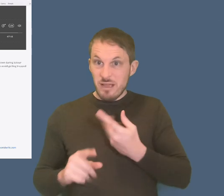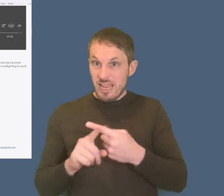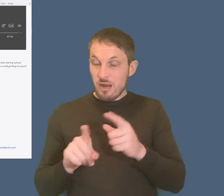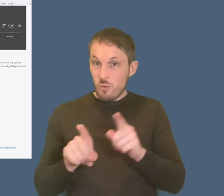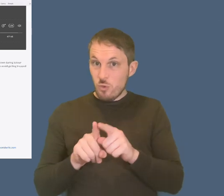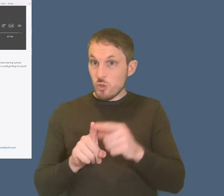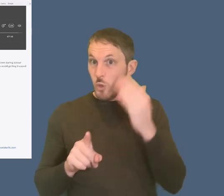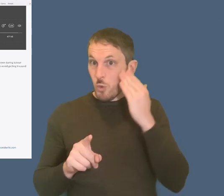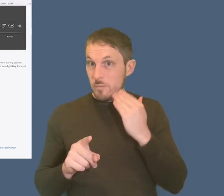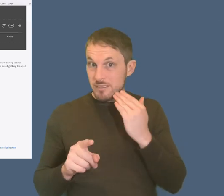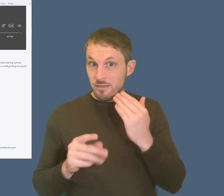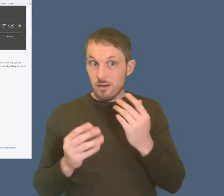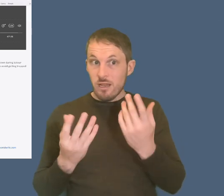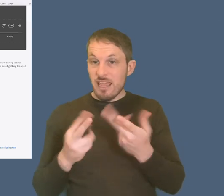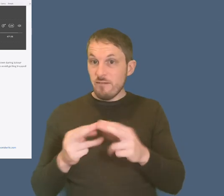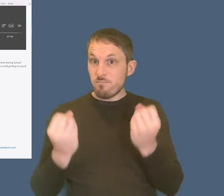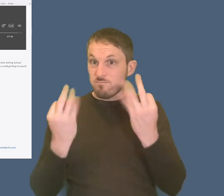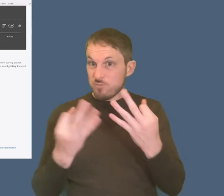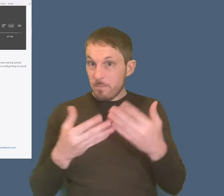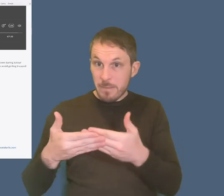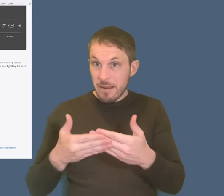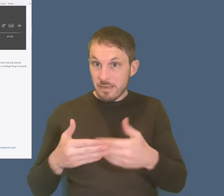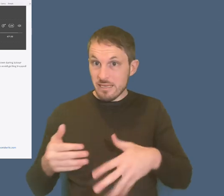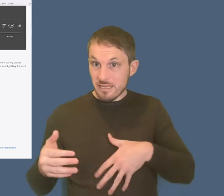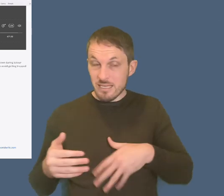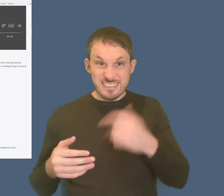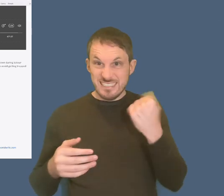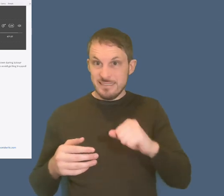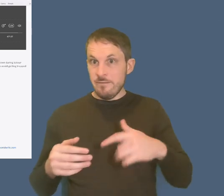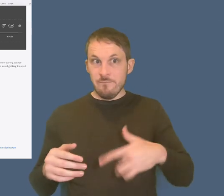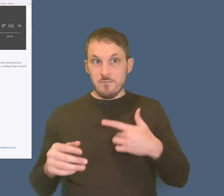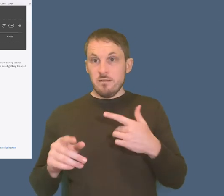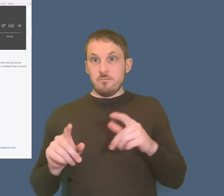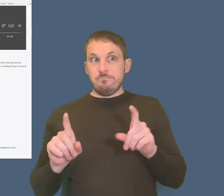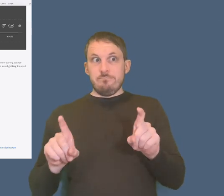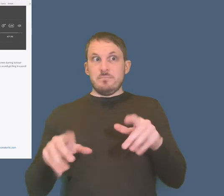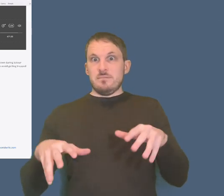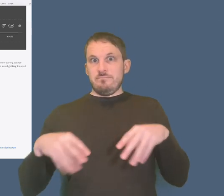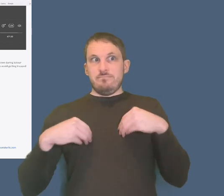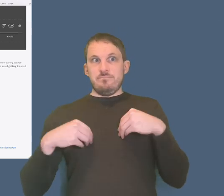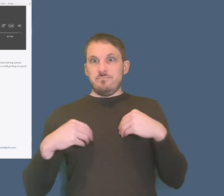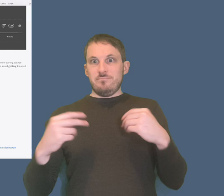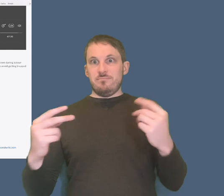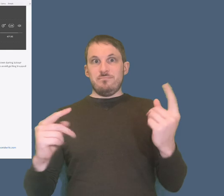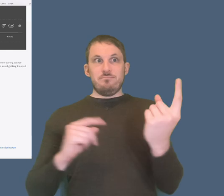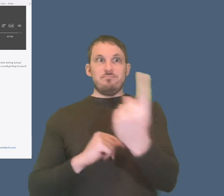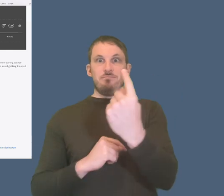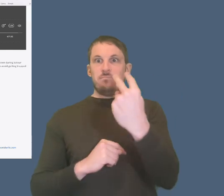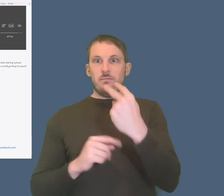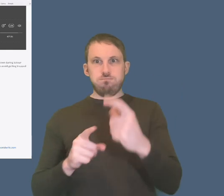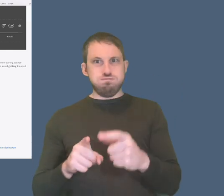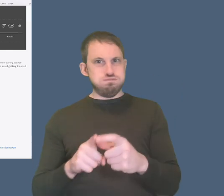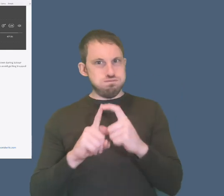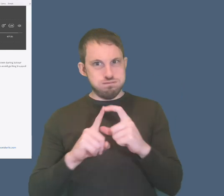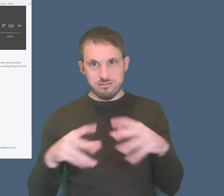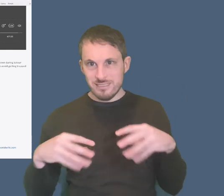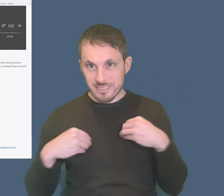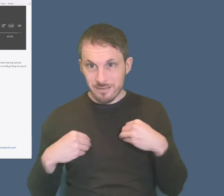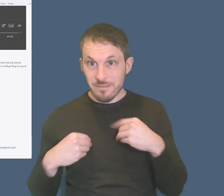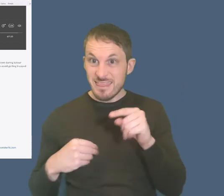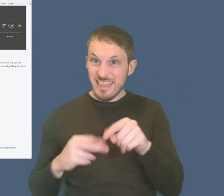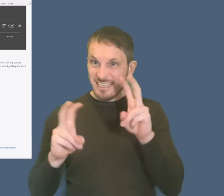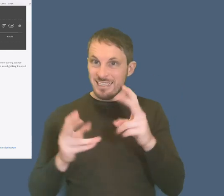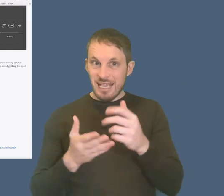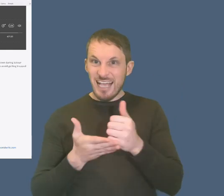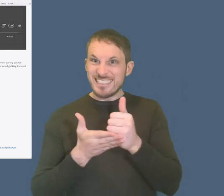without a baby in their uterus would find this position difficult to adopt. So it's an assisted position that women